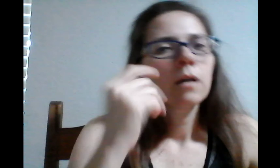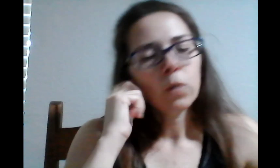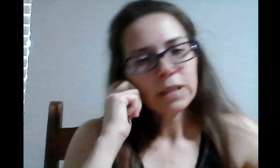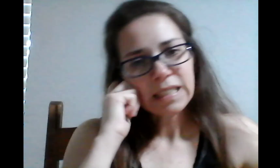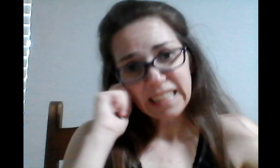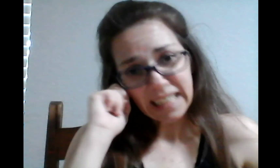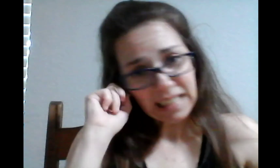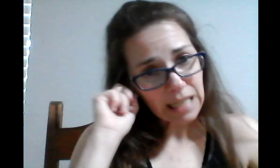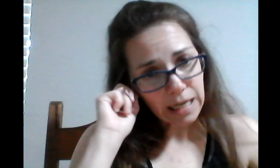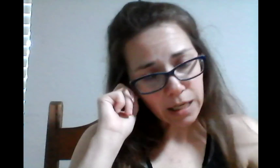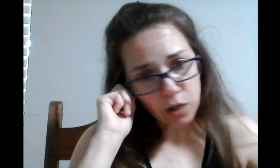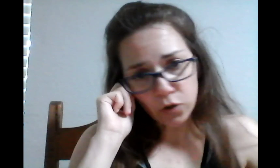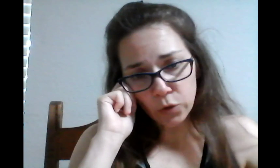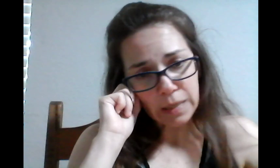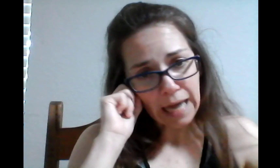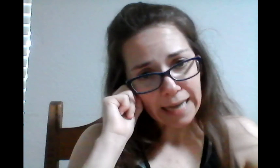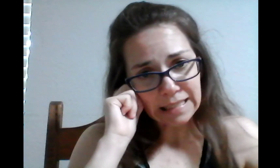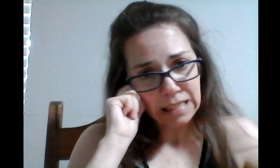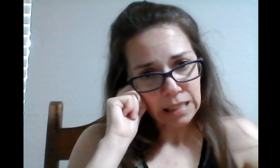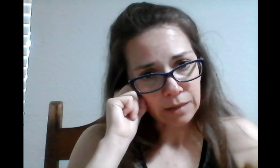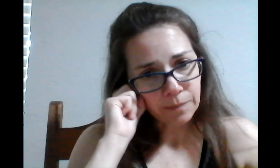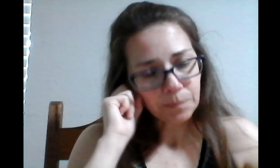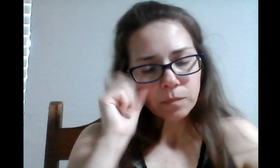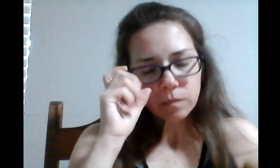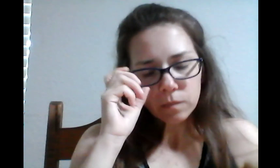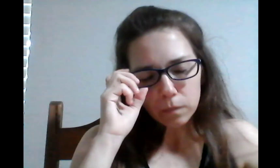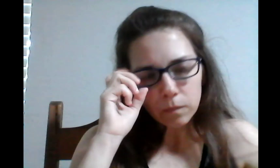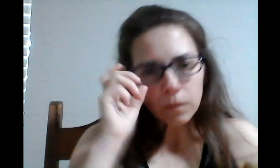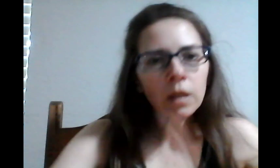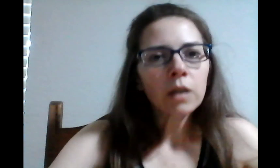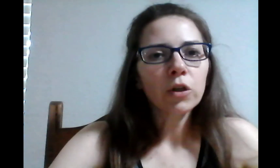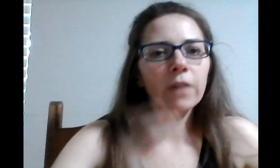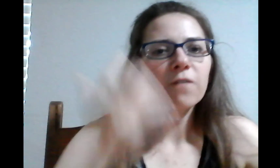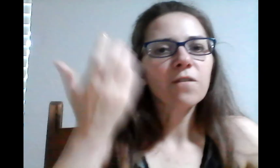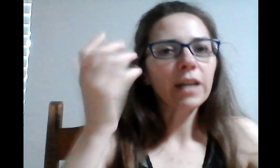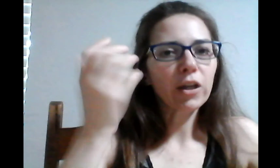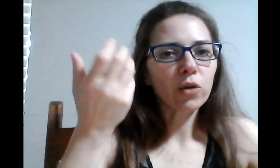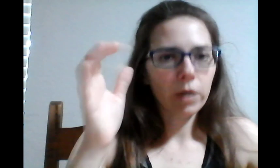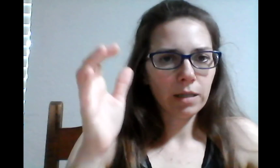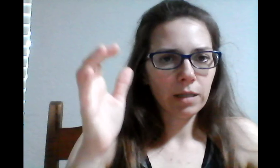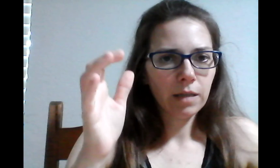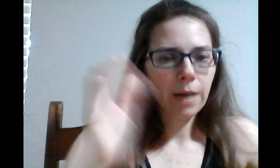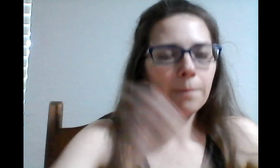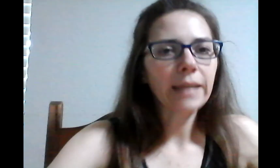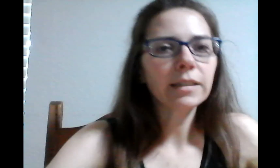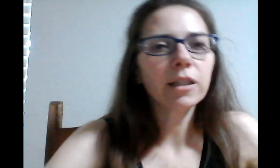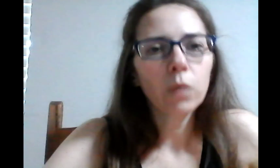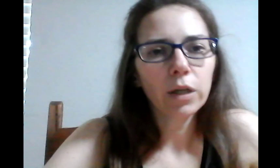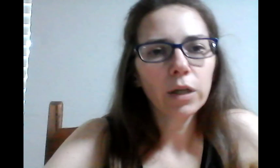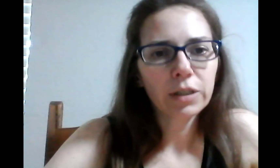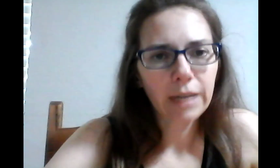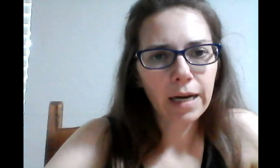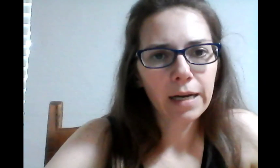With 16 through 19, you're going to flick your wrist. And basically what you're saying